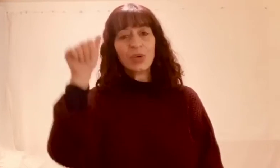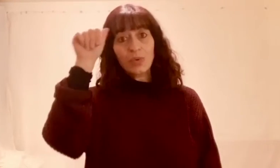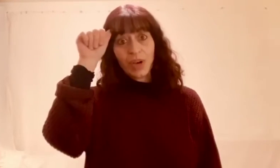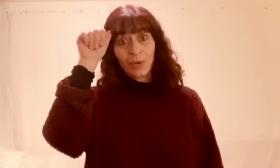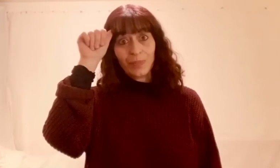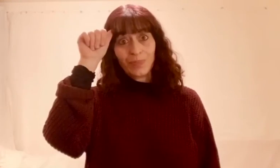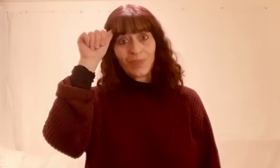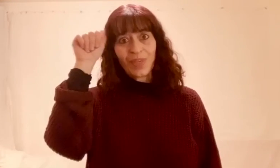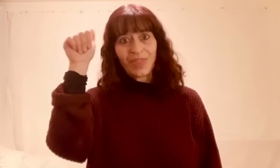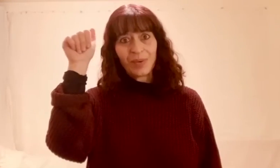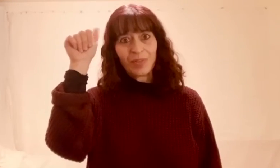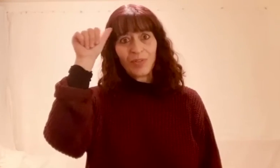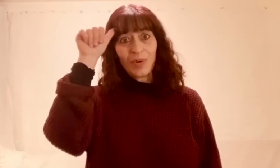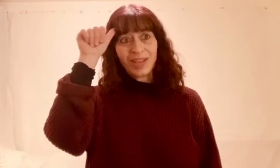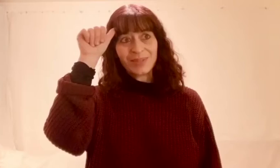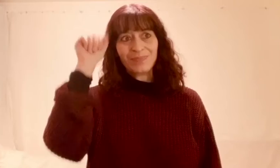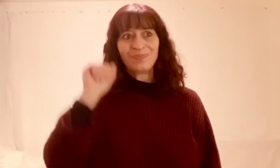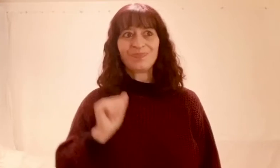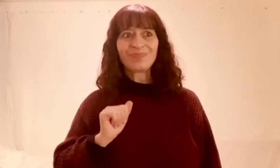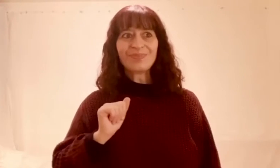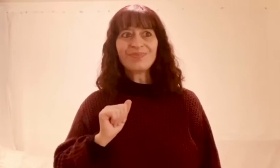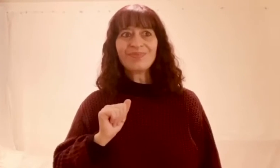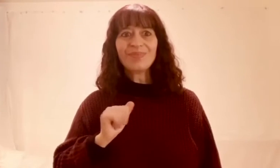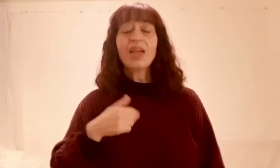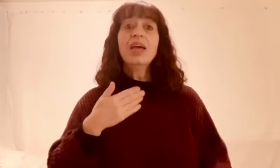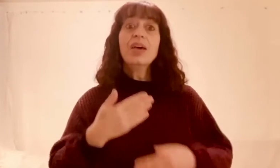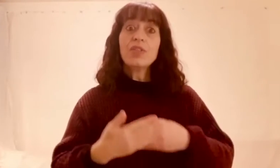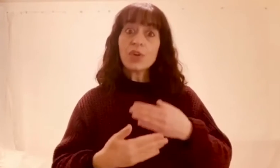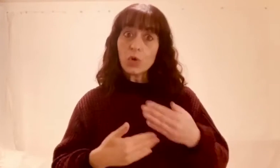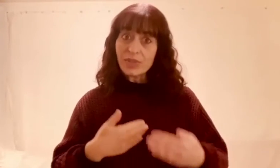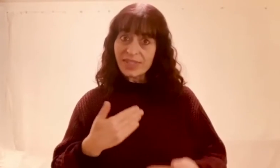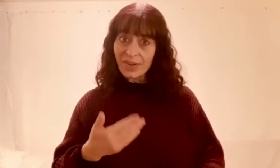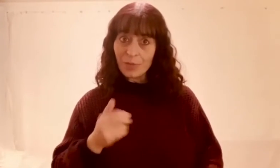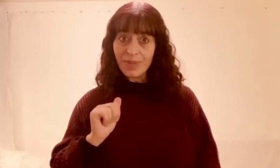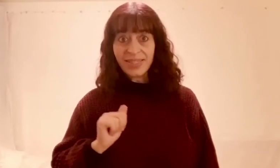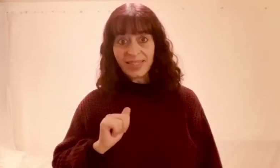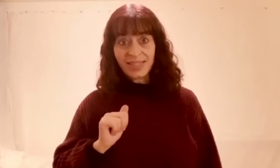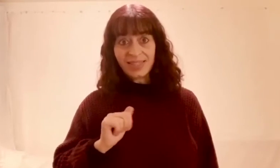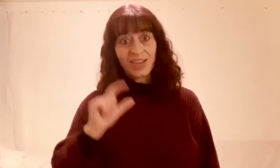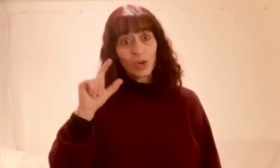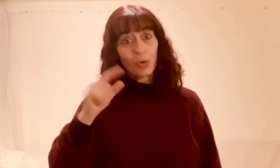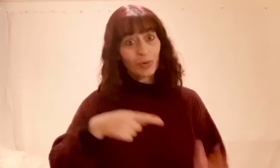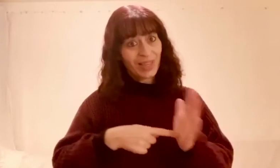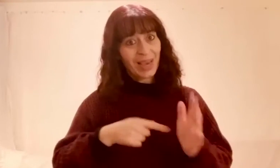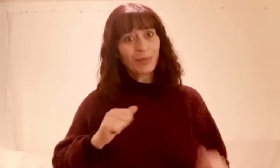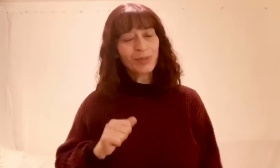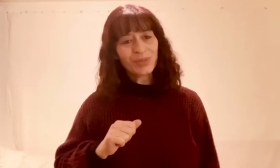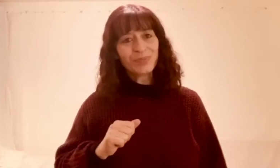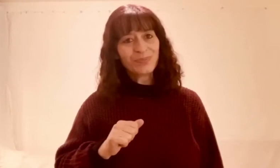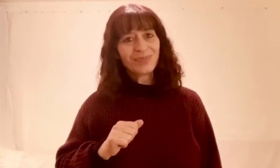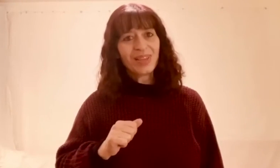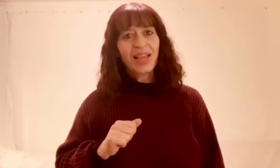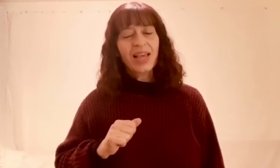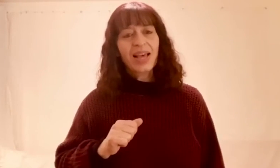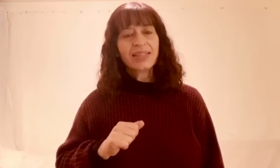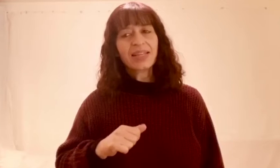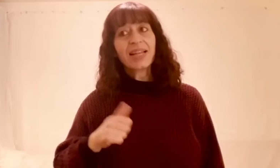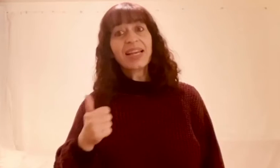know. Thumb on the forehead. The chorus is then repeated. ¿Cómo te llamas? And then the next verse